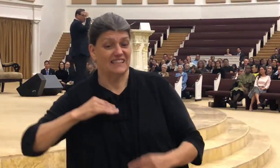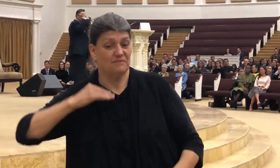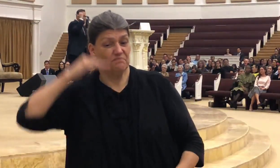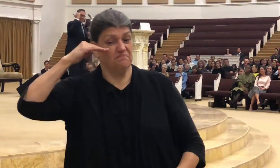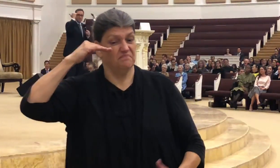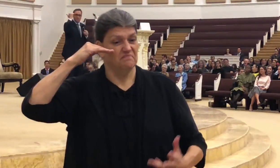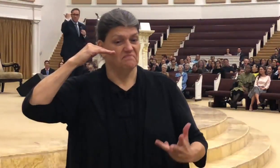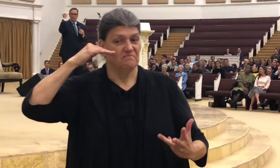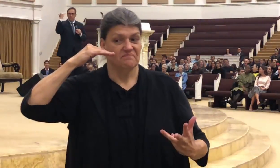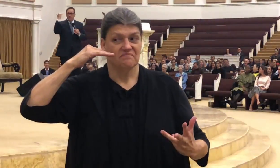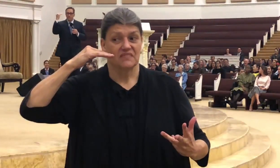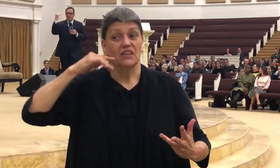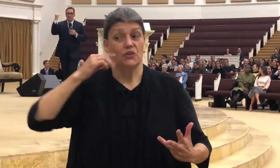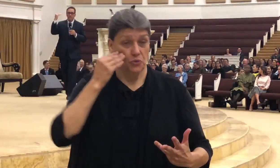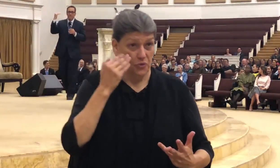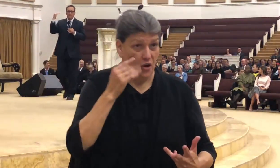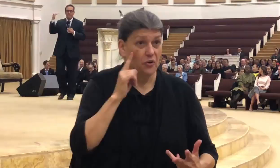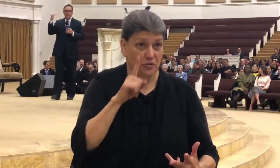somewhere else.